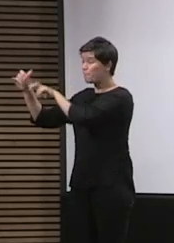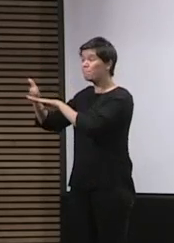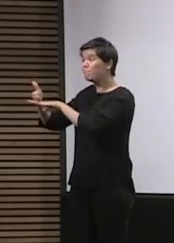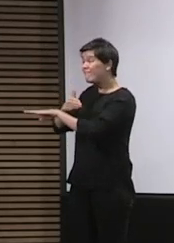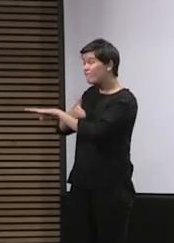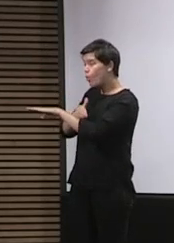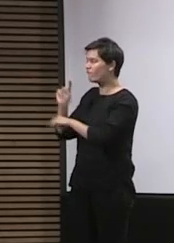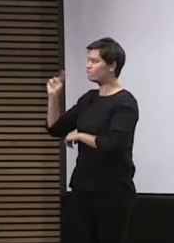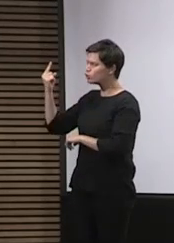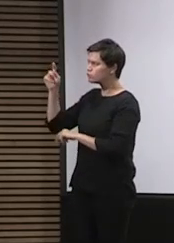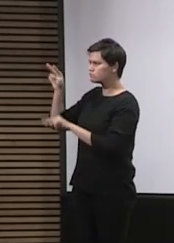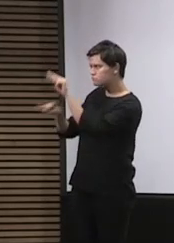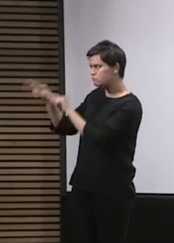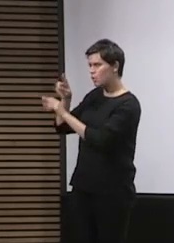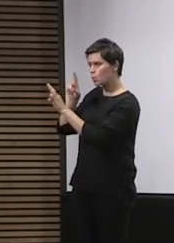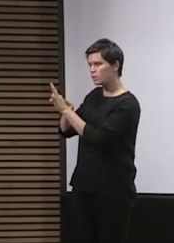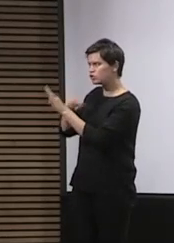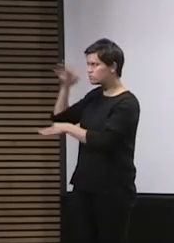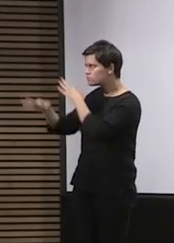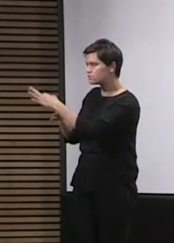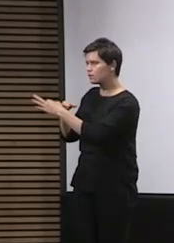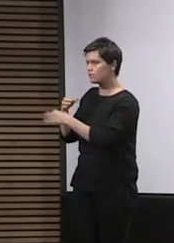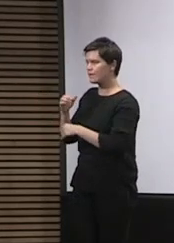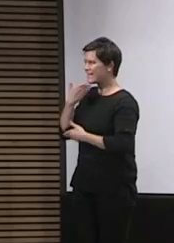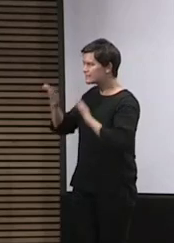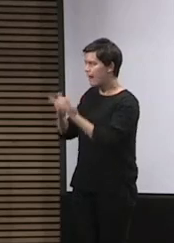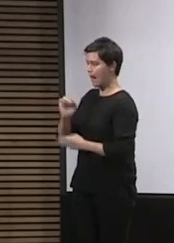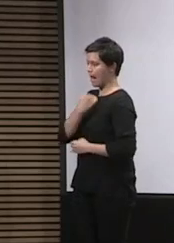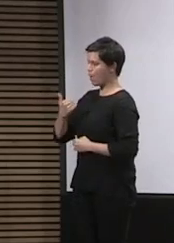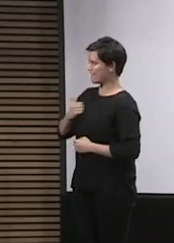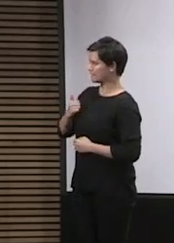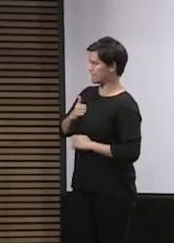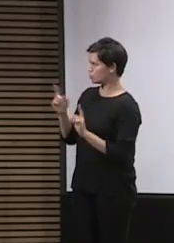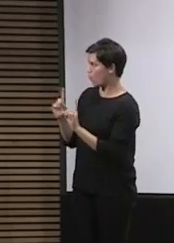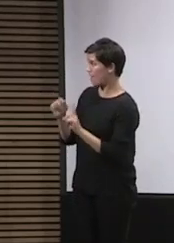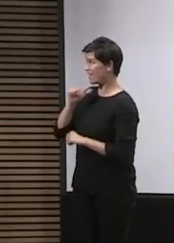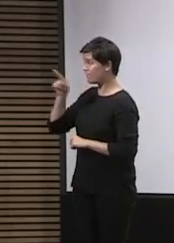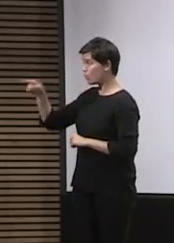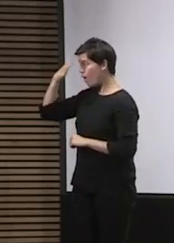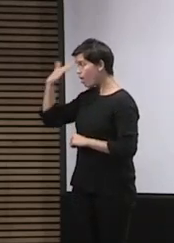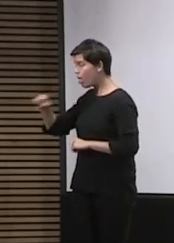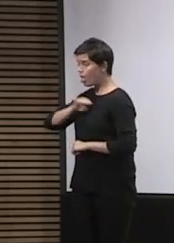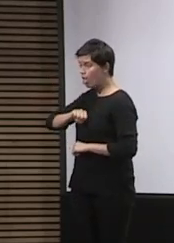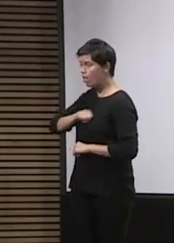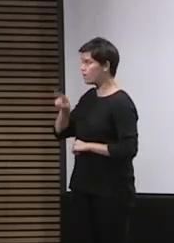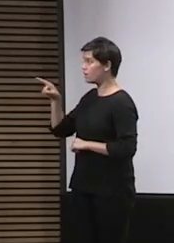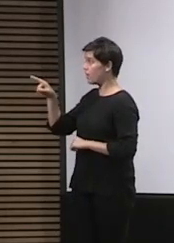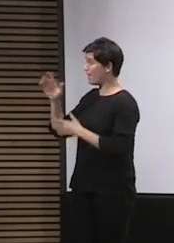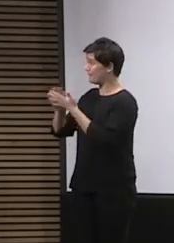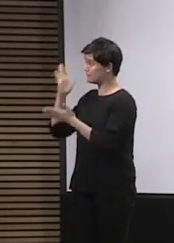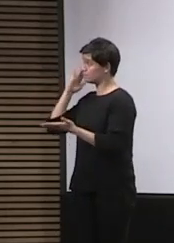they arrive home and the expectations if they're symptomatic and therefore going into a quarantine